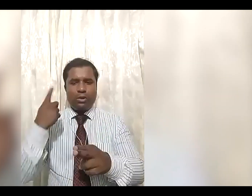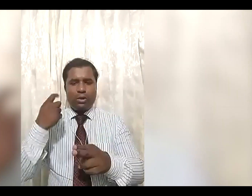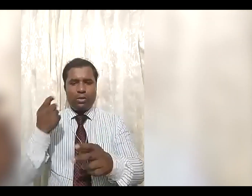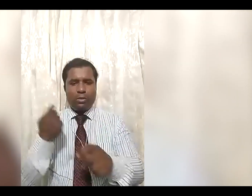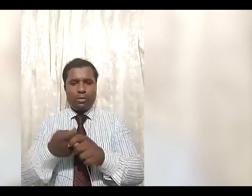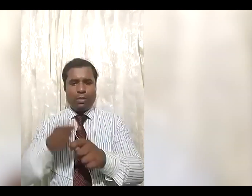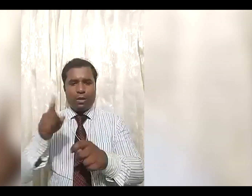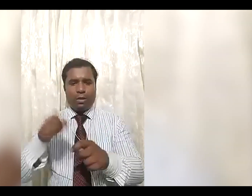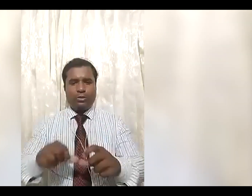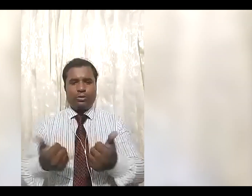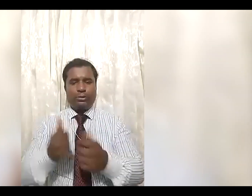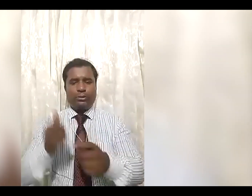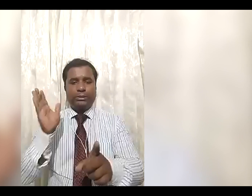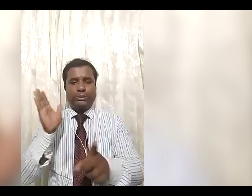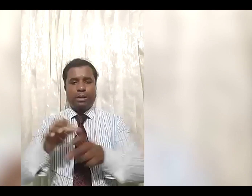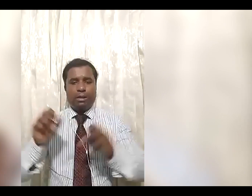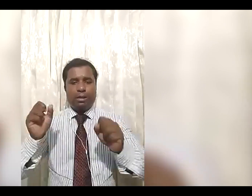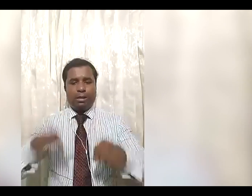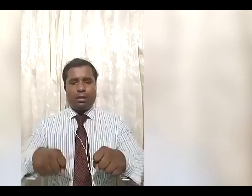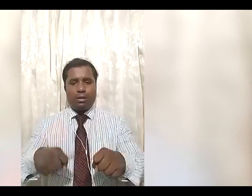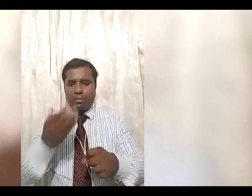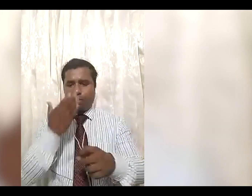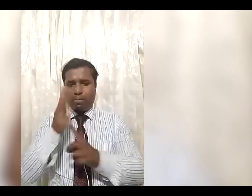special restrictions on movement.